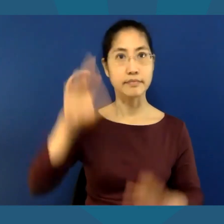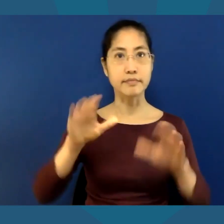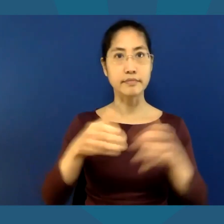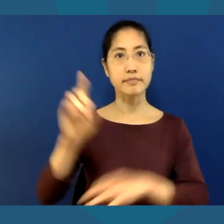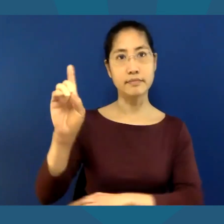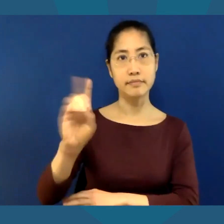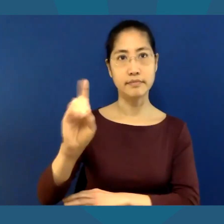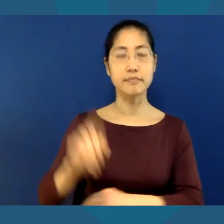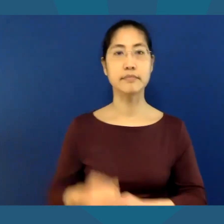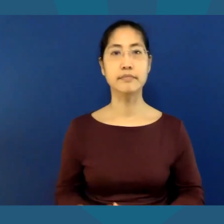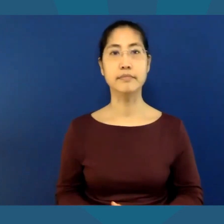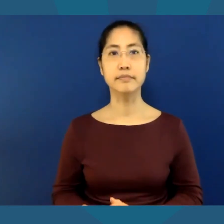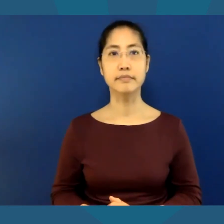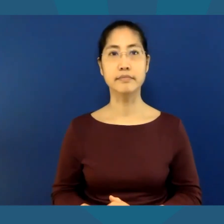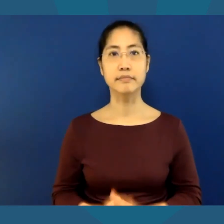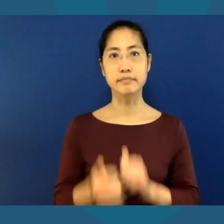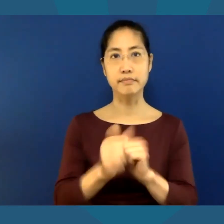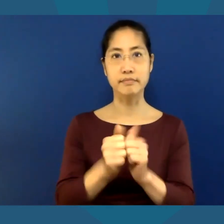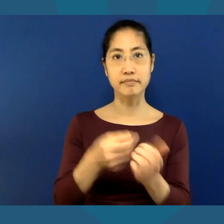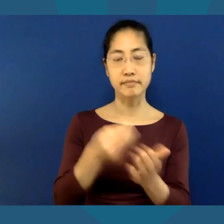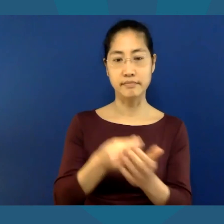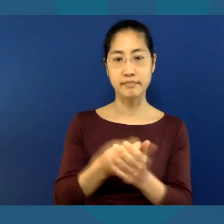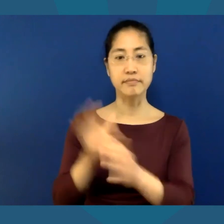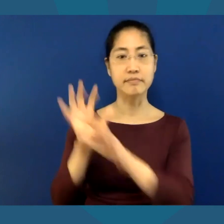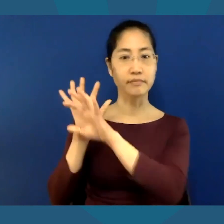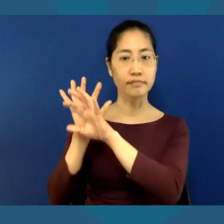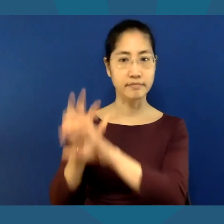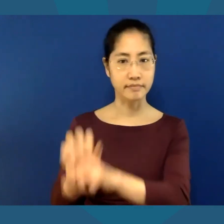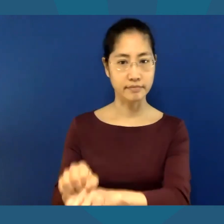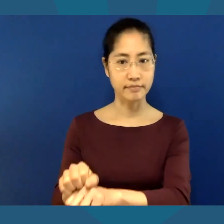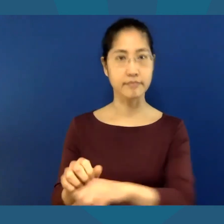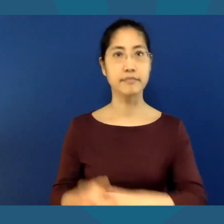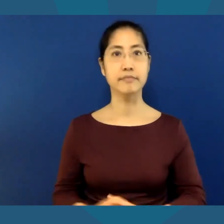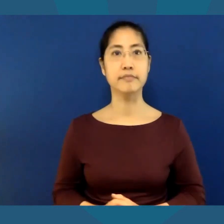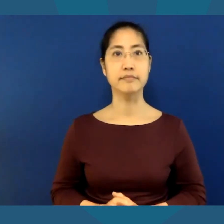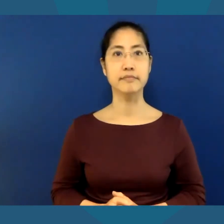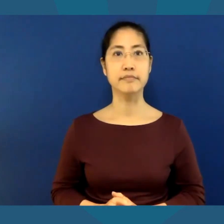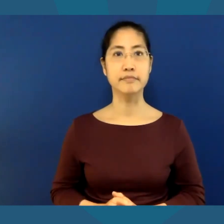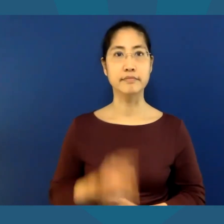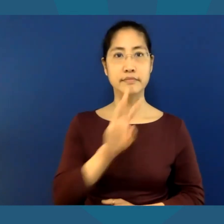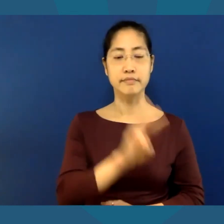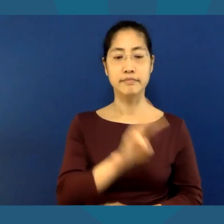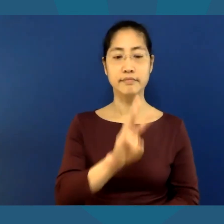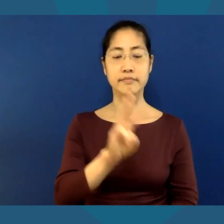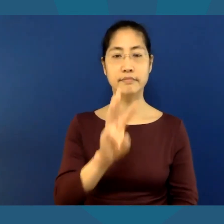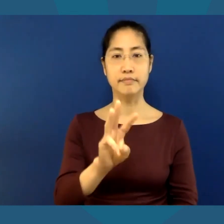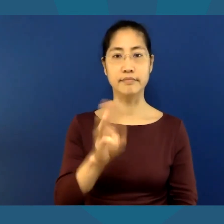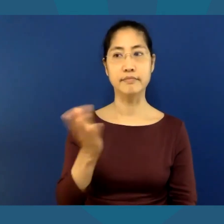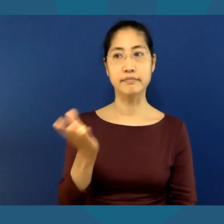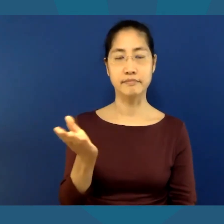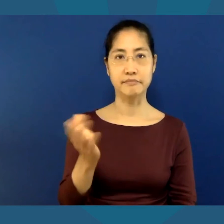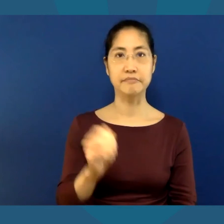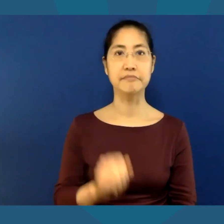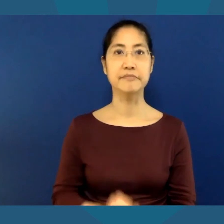Party, Democratic. Campaign funding, traditional. Website,